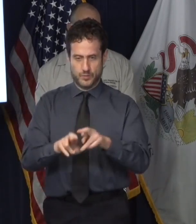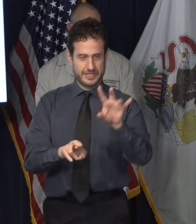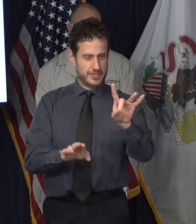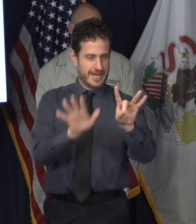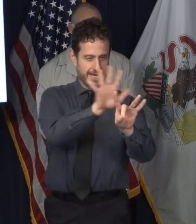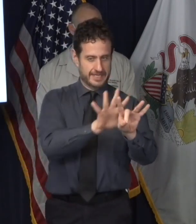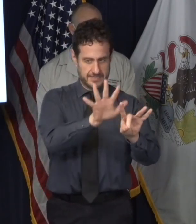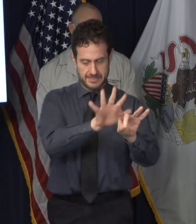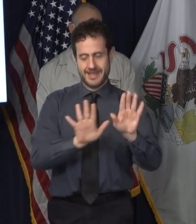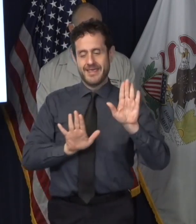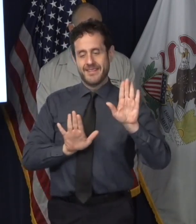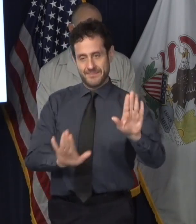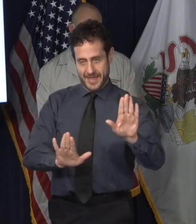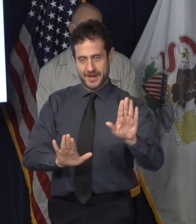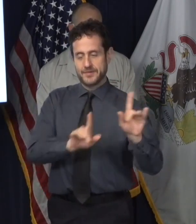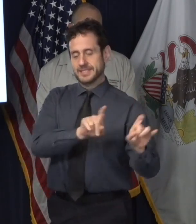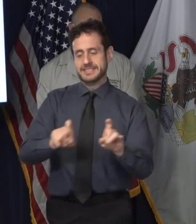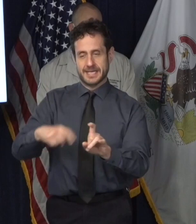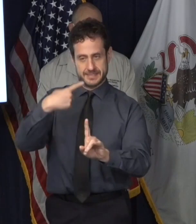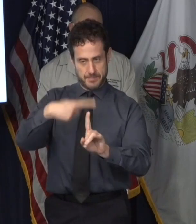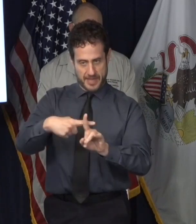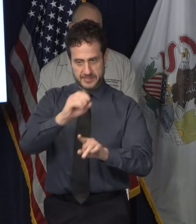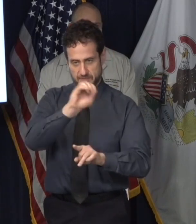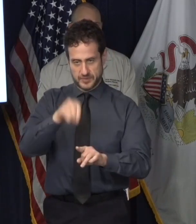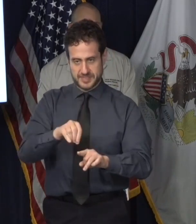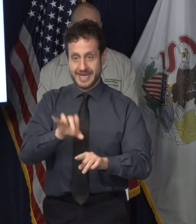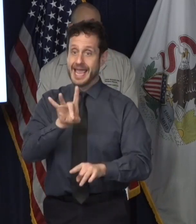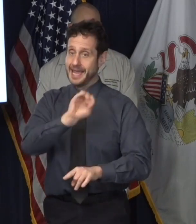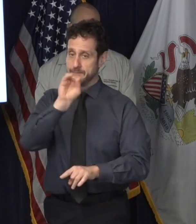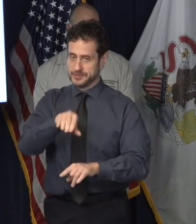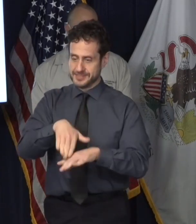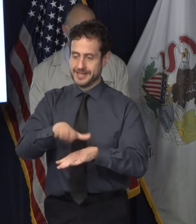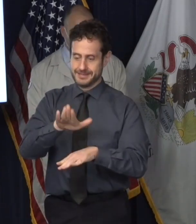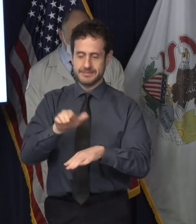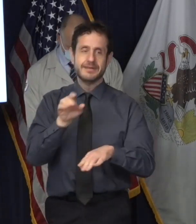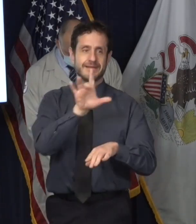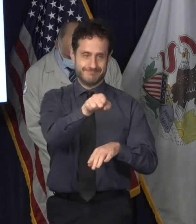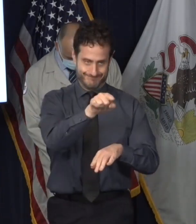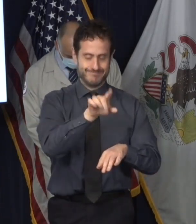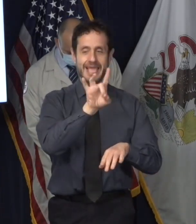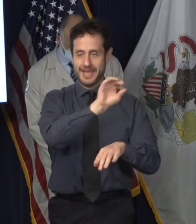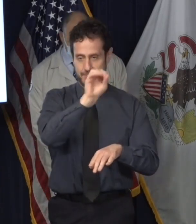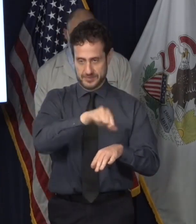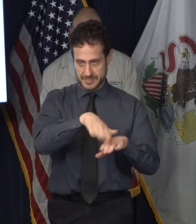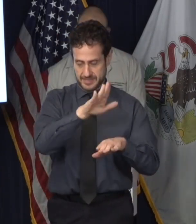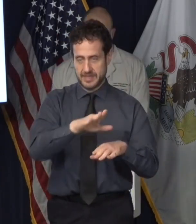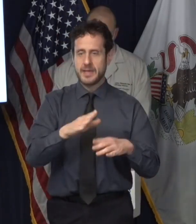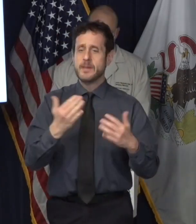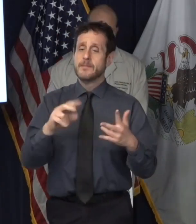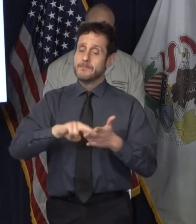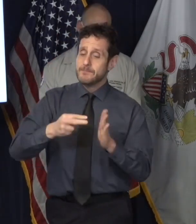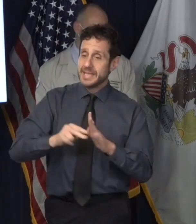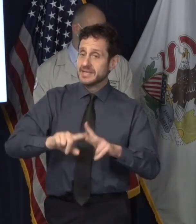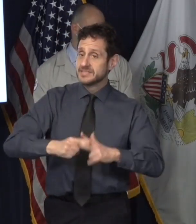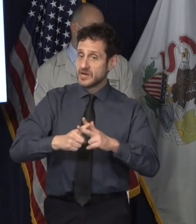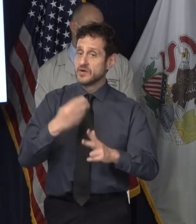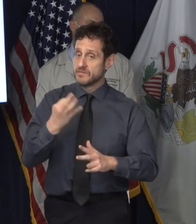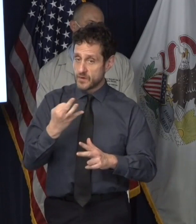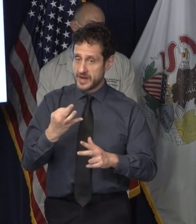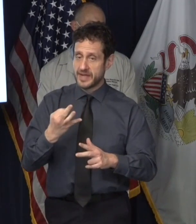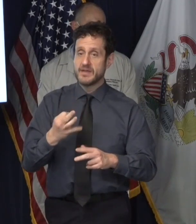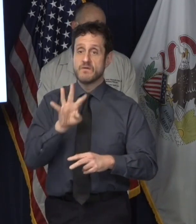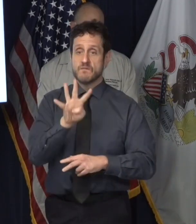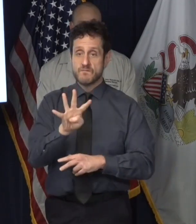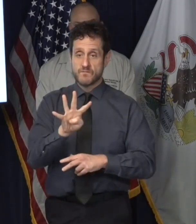of 8% or above. That means that starting on Friday, 4 counties, Will,